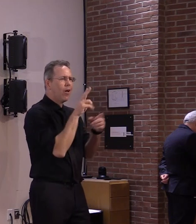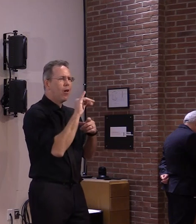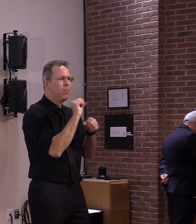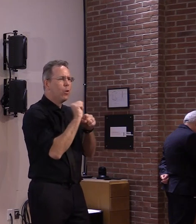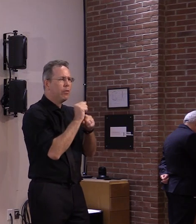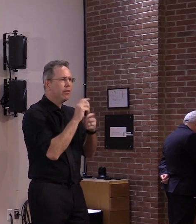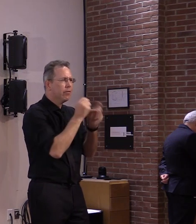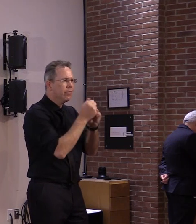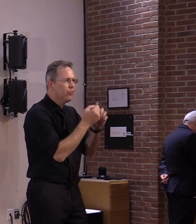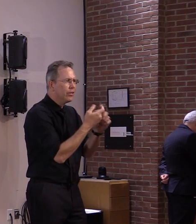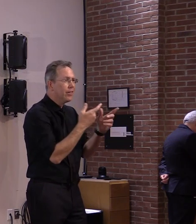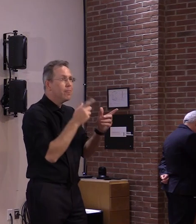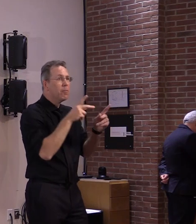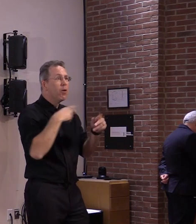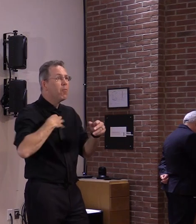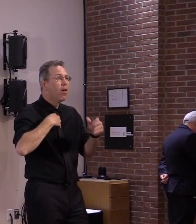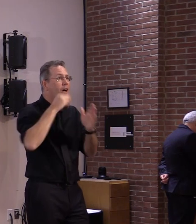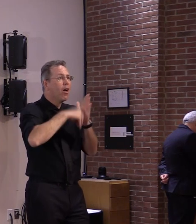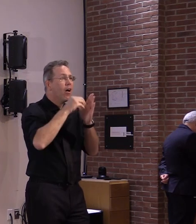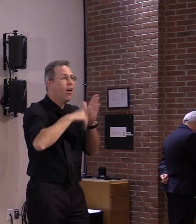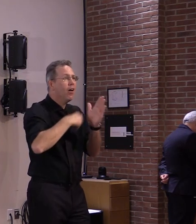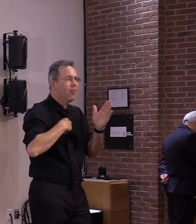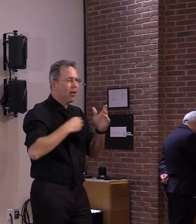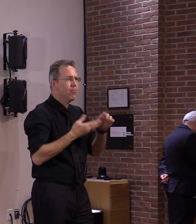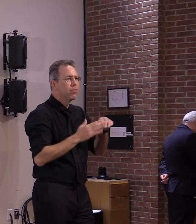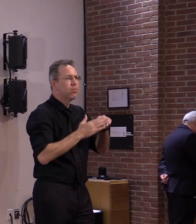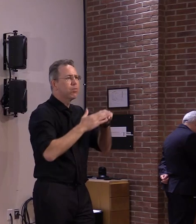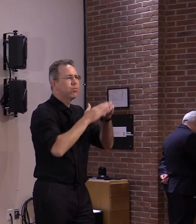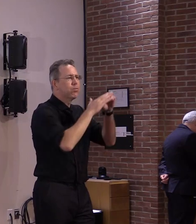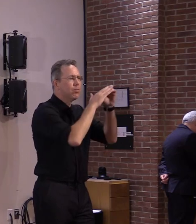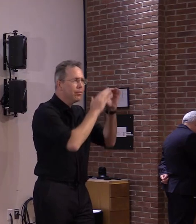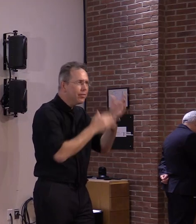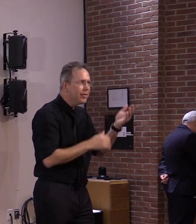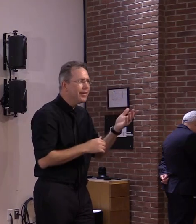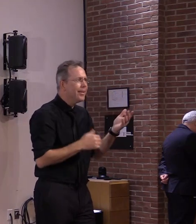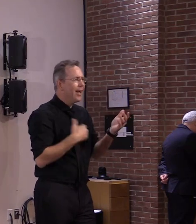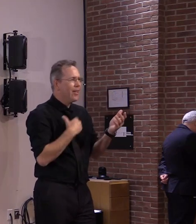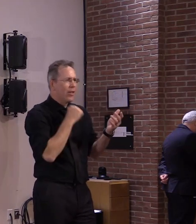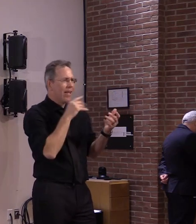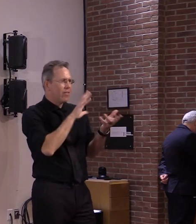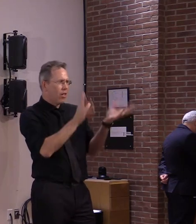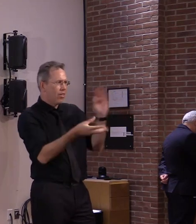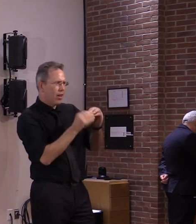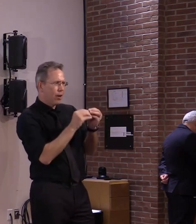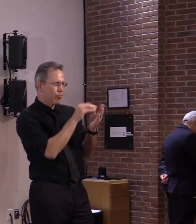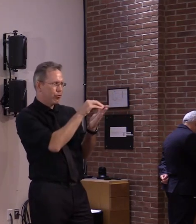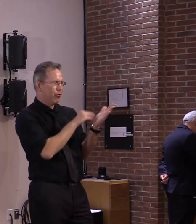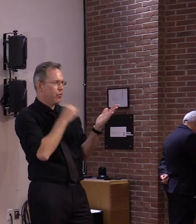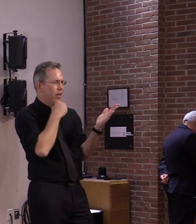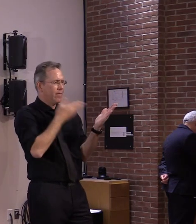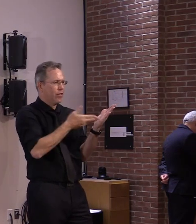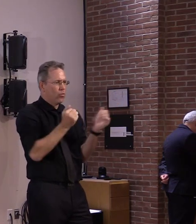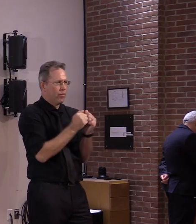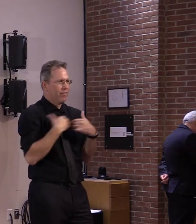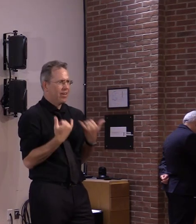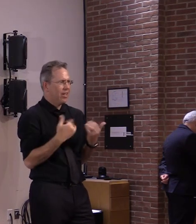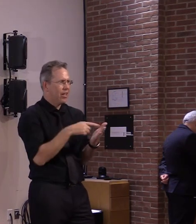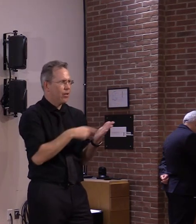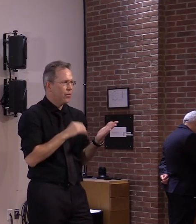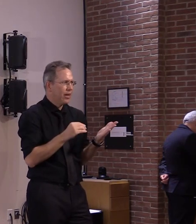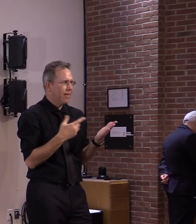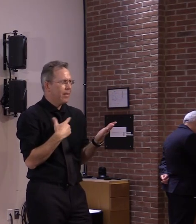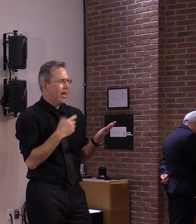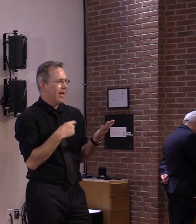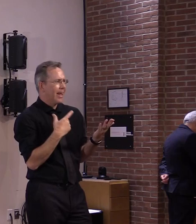it's occurring more frequently. I don't have a number, and our system doesn't provide necessarily an aggregated